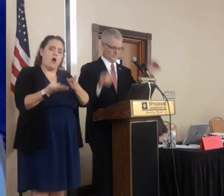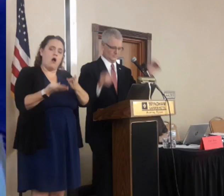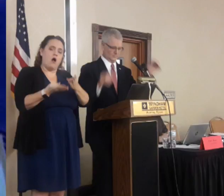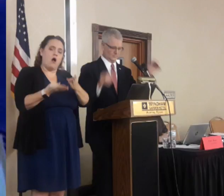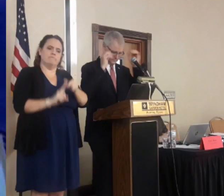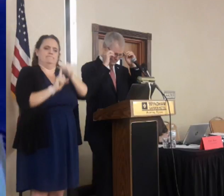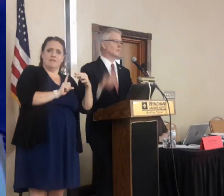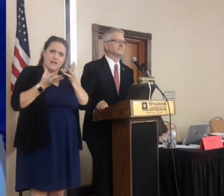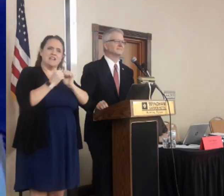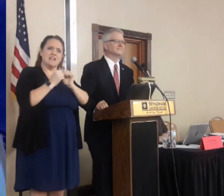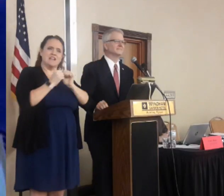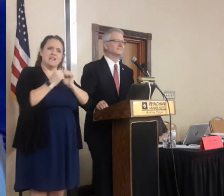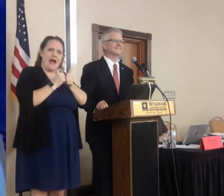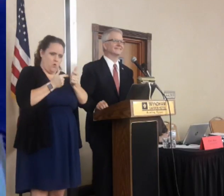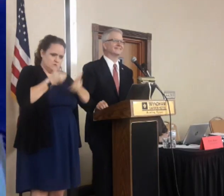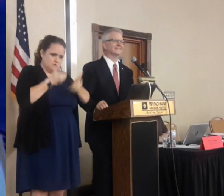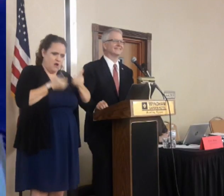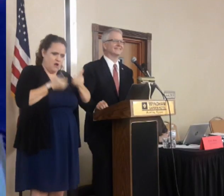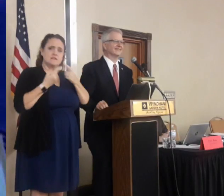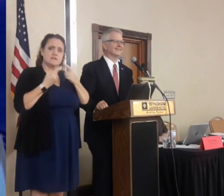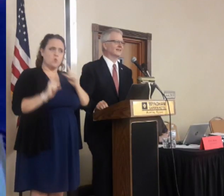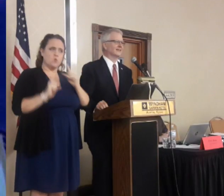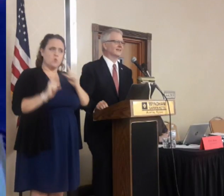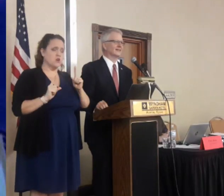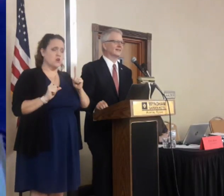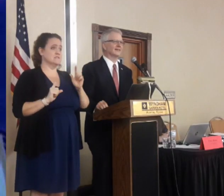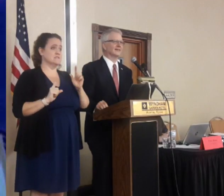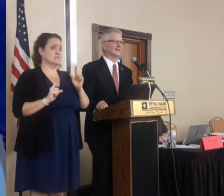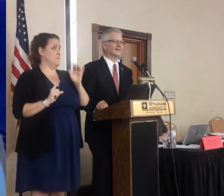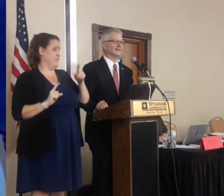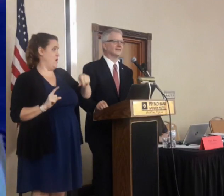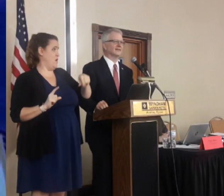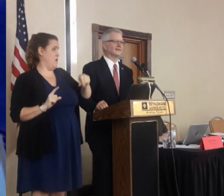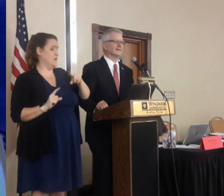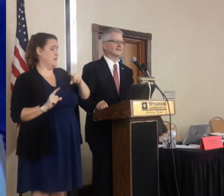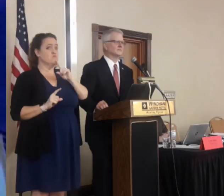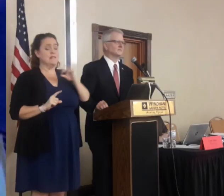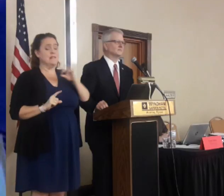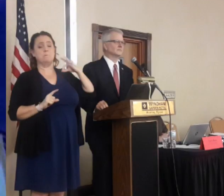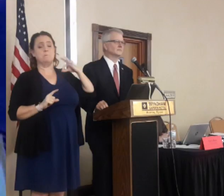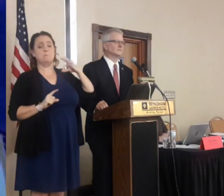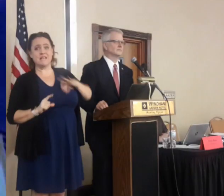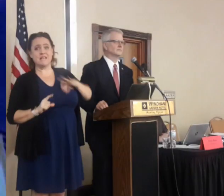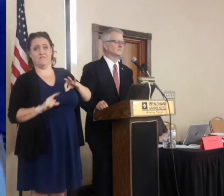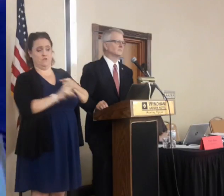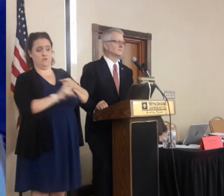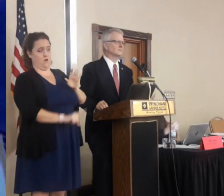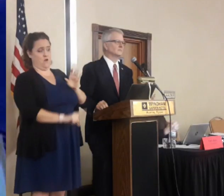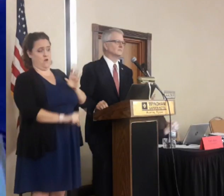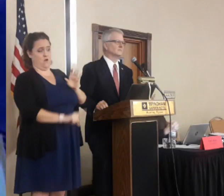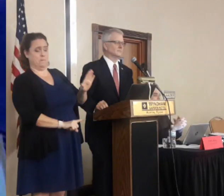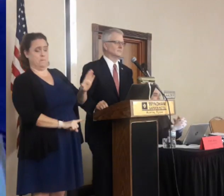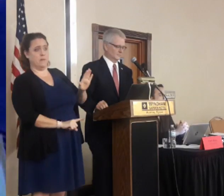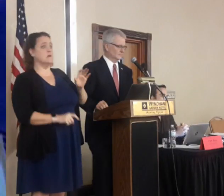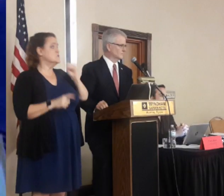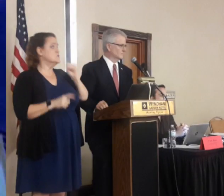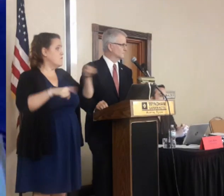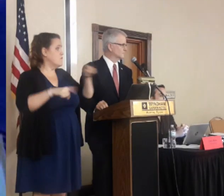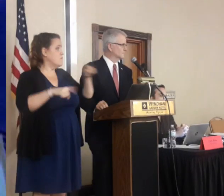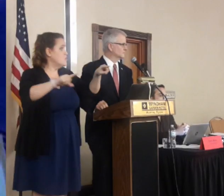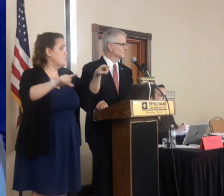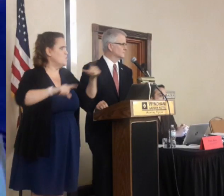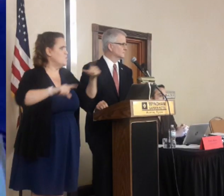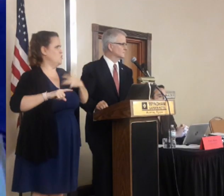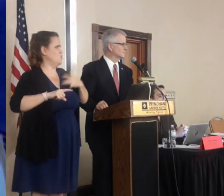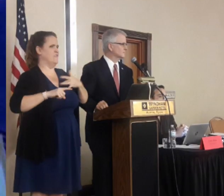how this whole process works that we really, really benefited from. So for those of you who are thinking there's something that